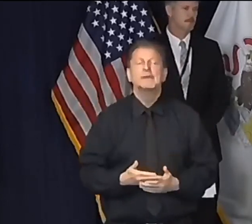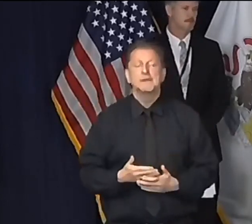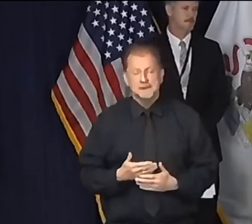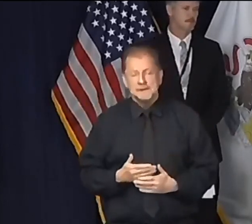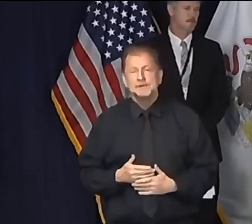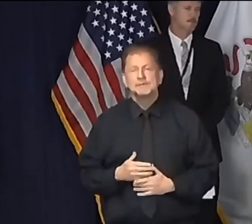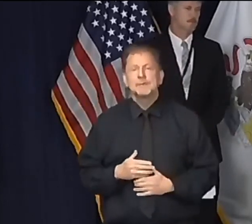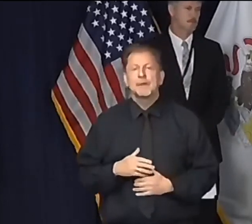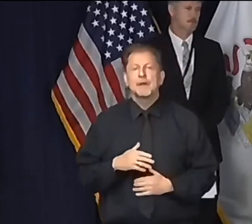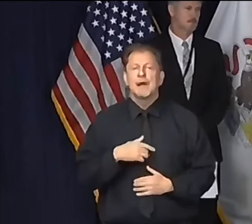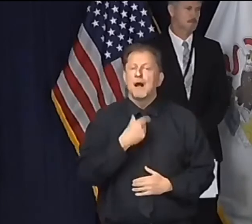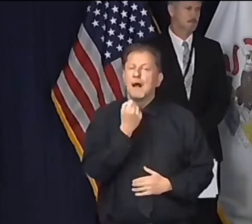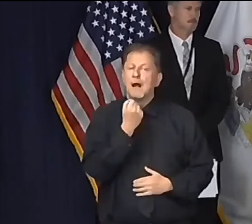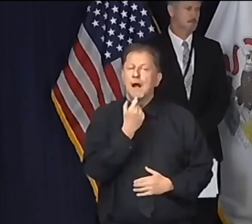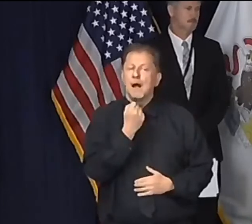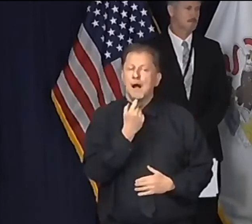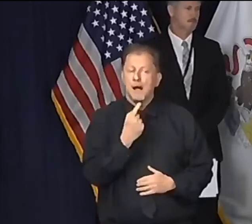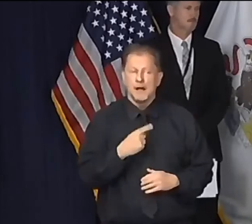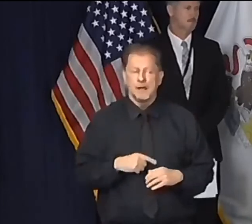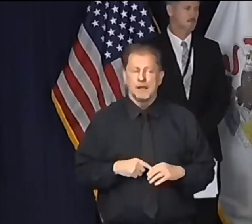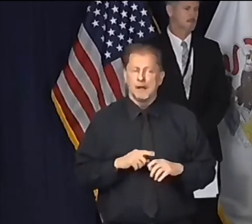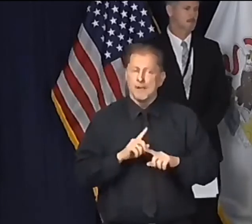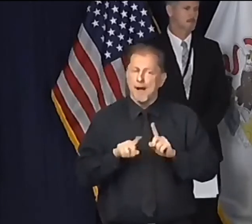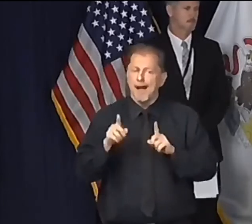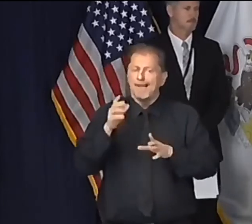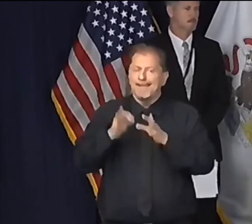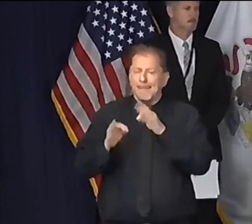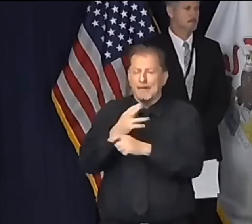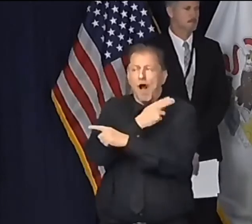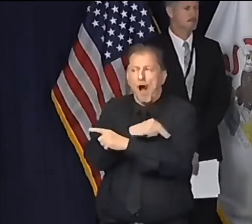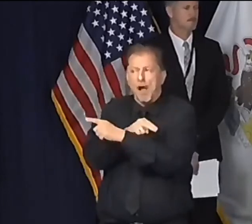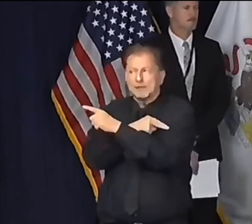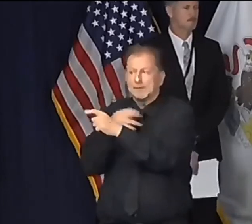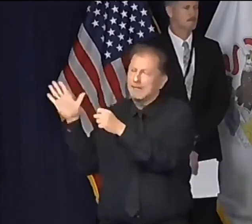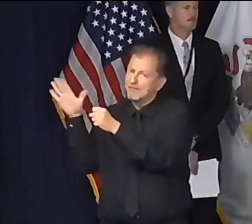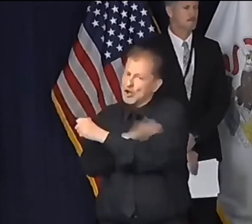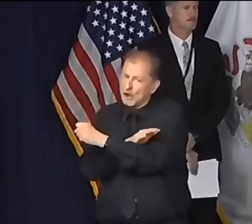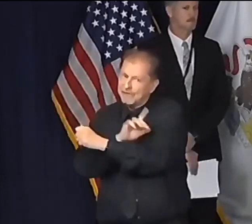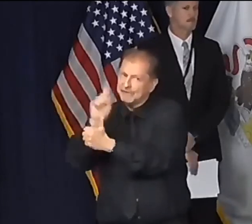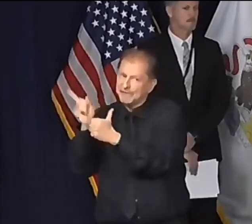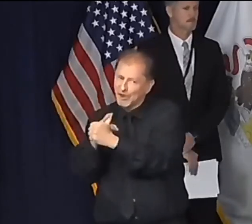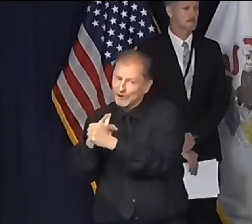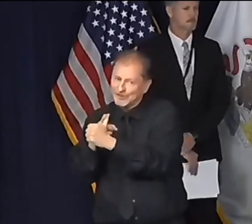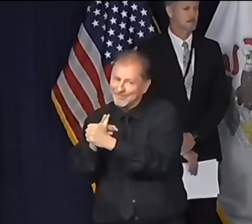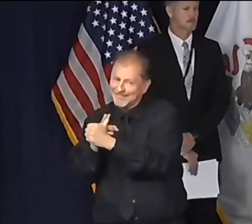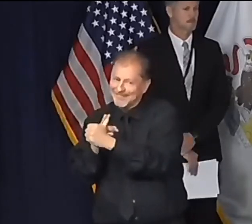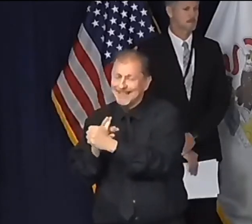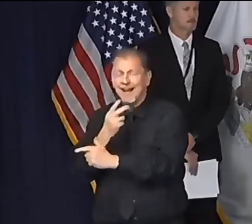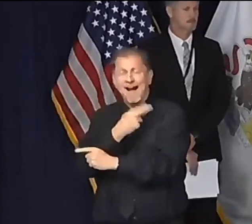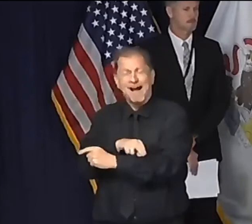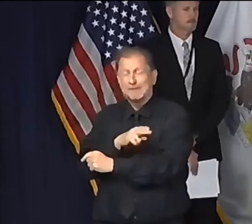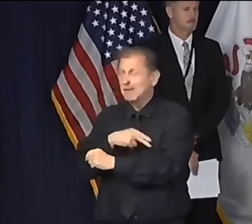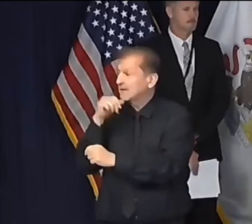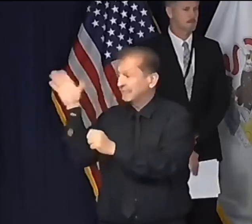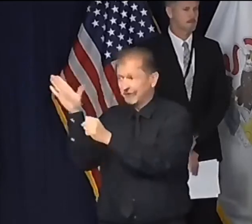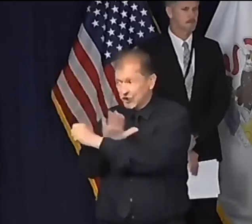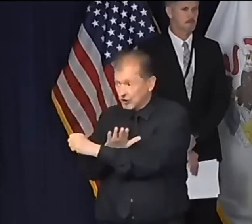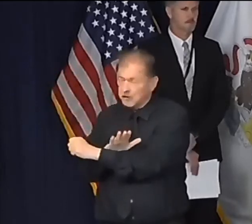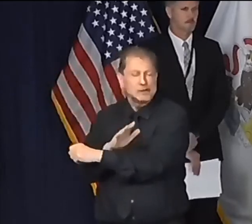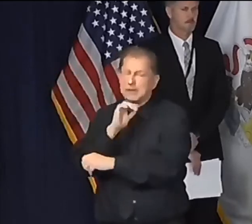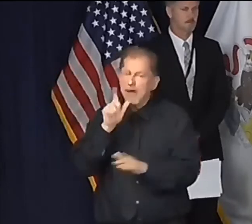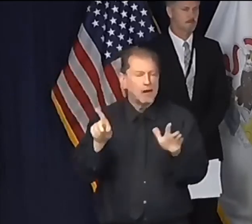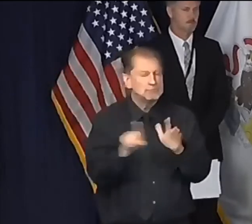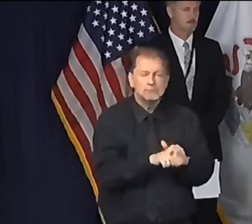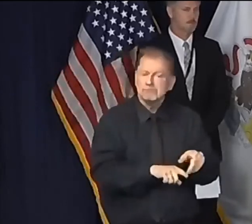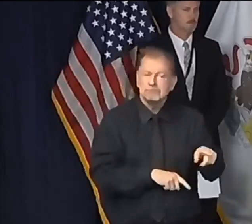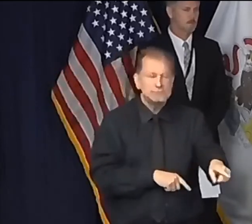It only happens if they are transferred there from a hospital that is overflowing for lack of beds. So that's the only way. You don't go there